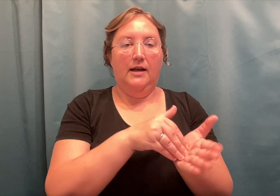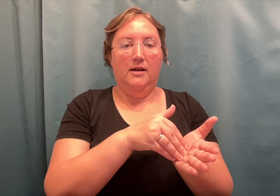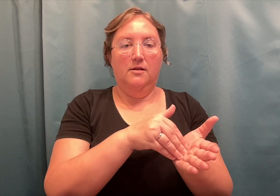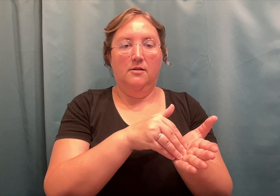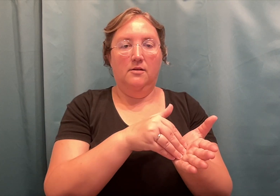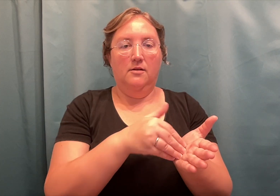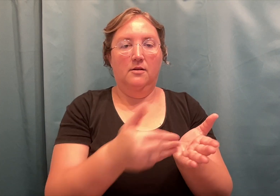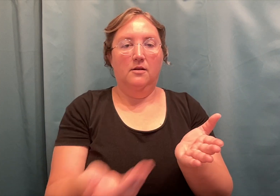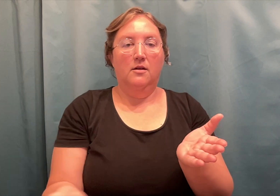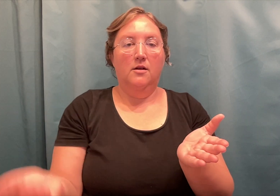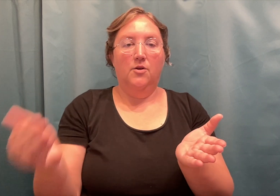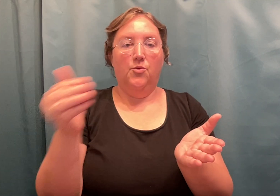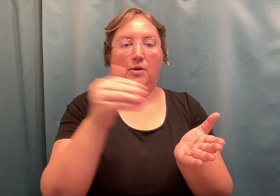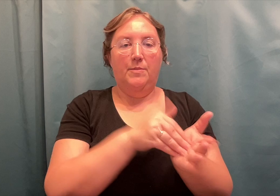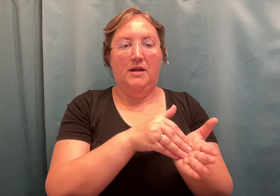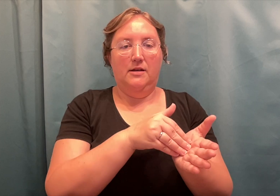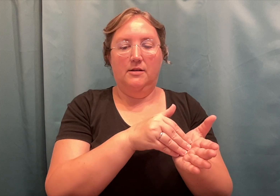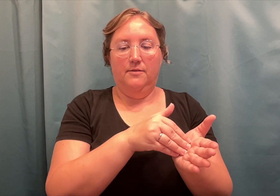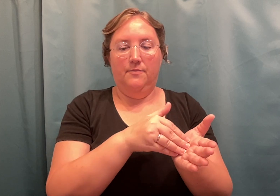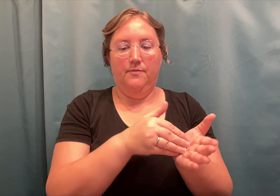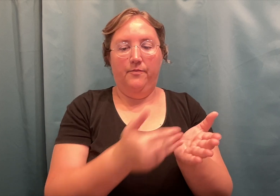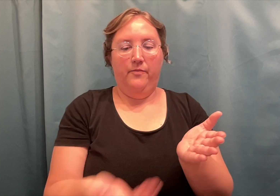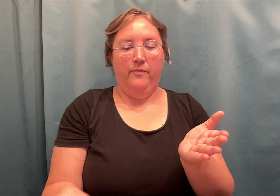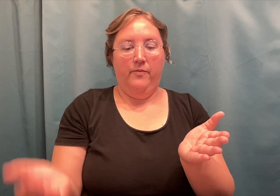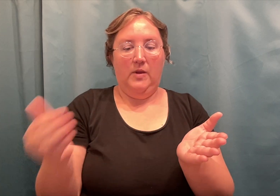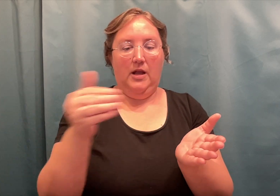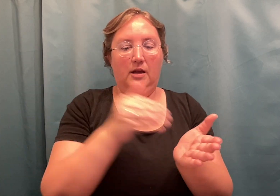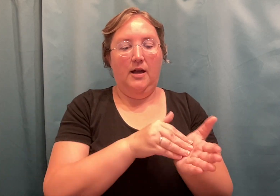Again. Repeat. Again.